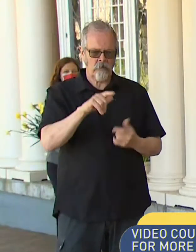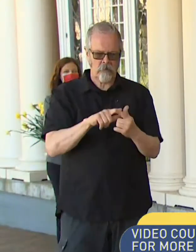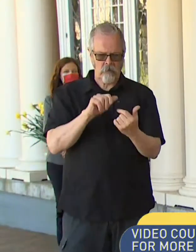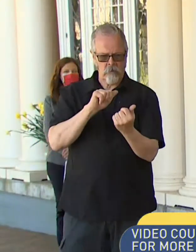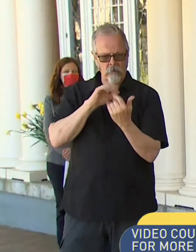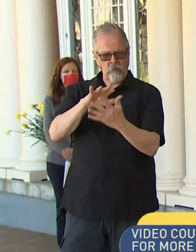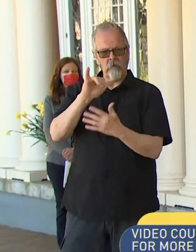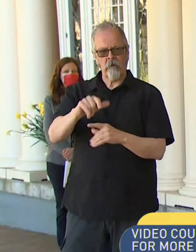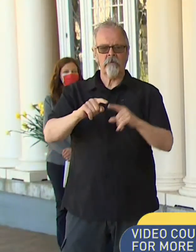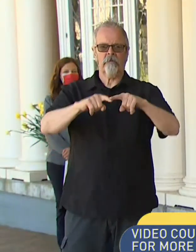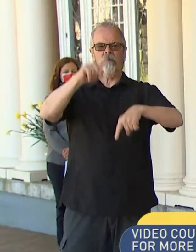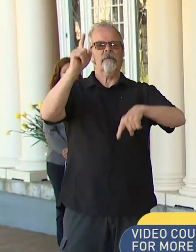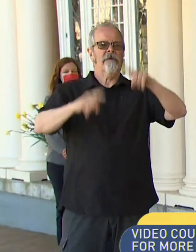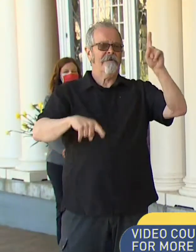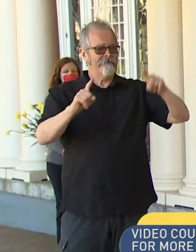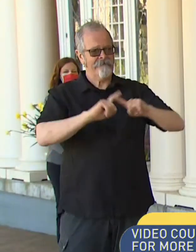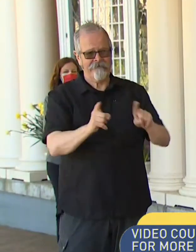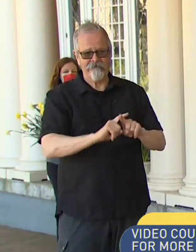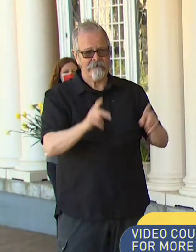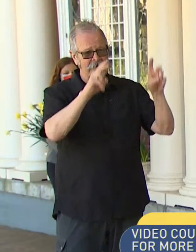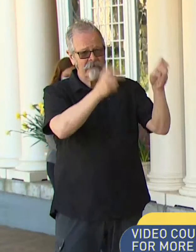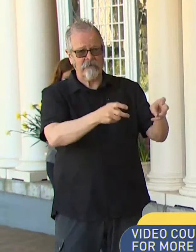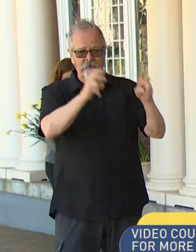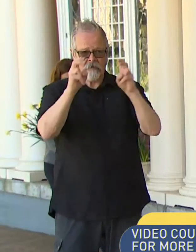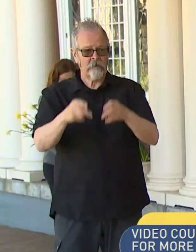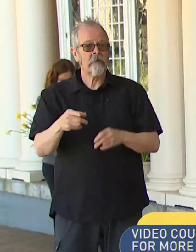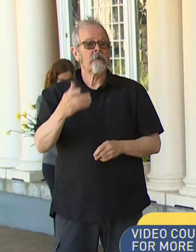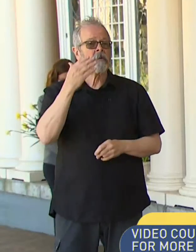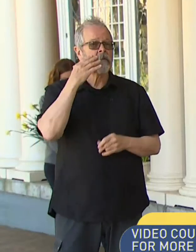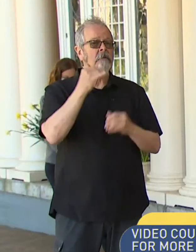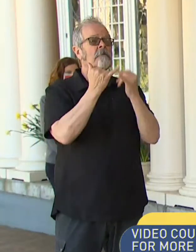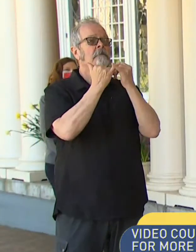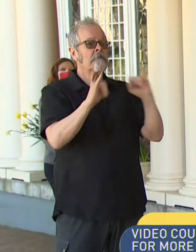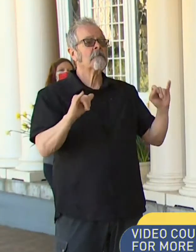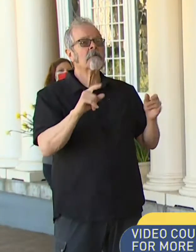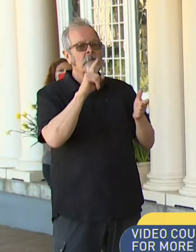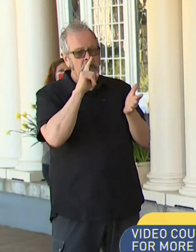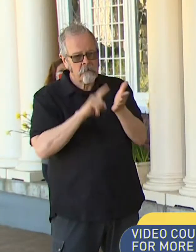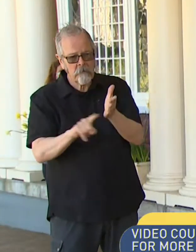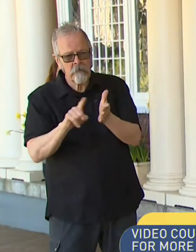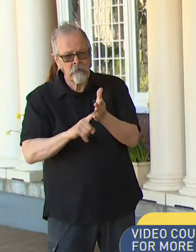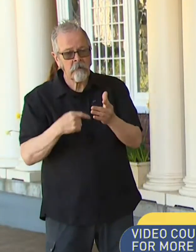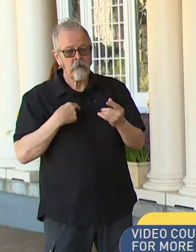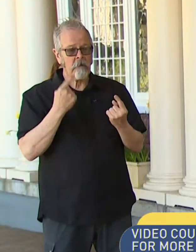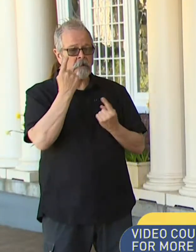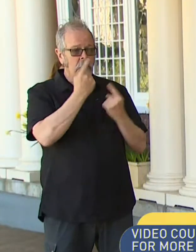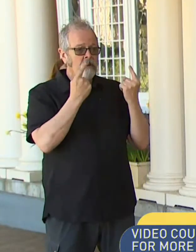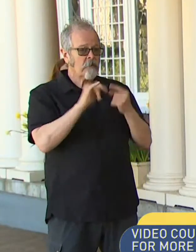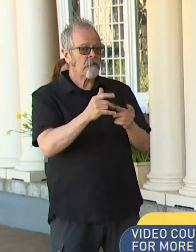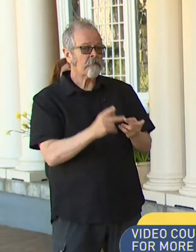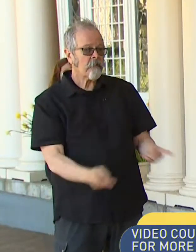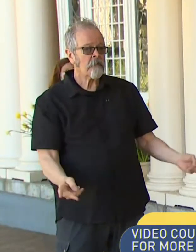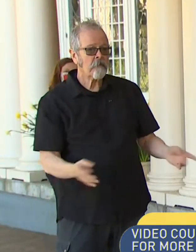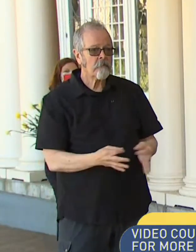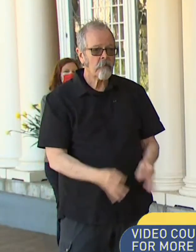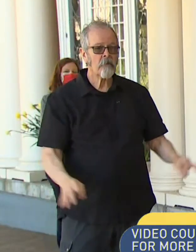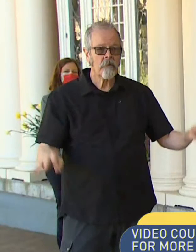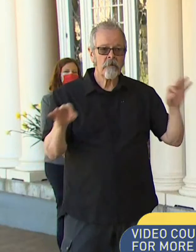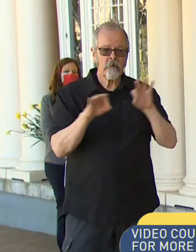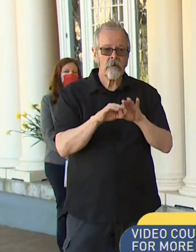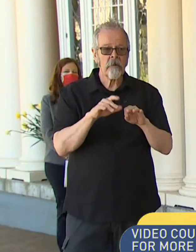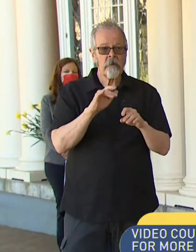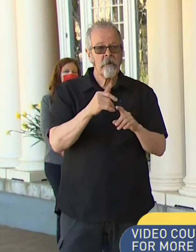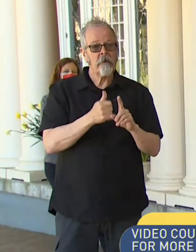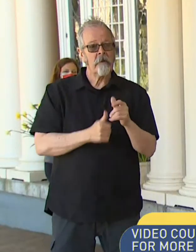of issues. As you know, the independent investigation I considered very important. That's why I've championed that in the legislature. I think we're going to have a